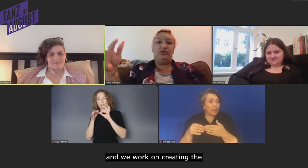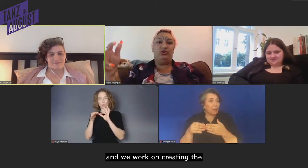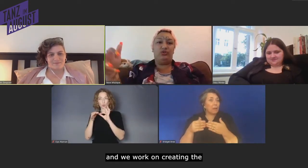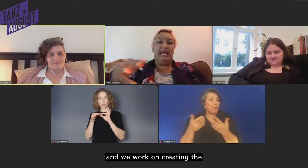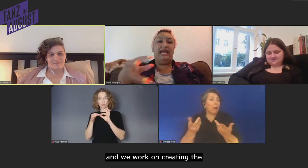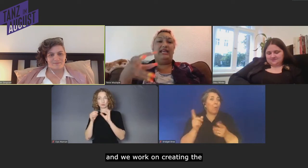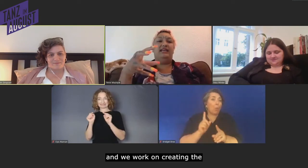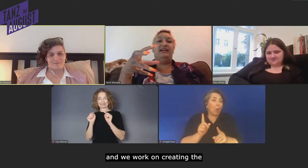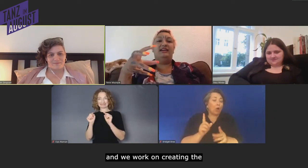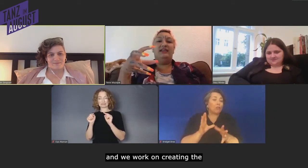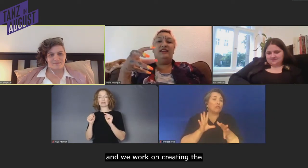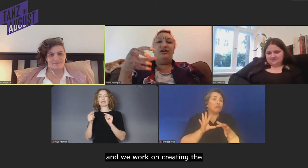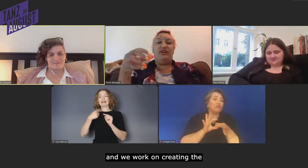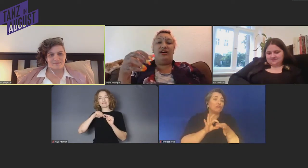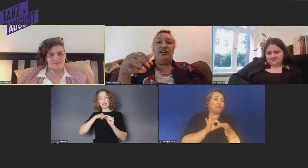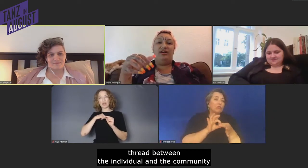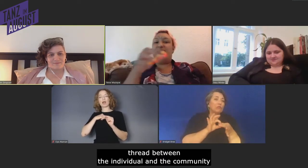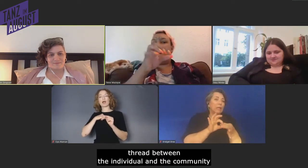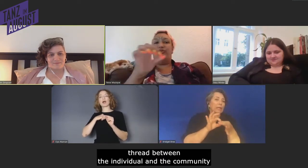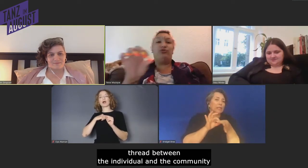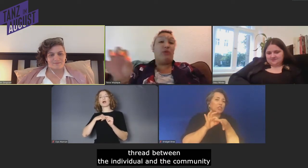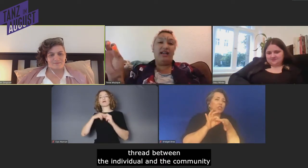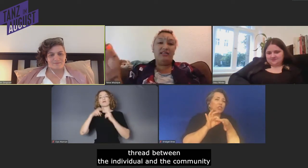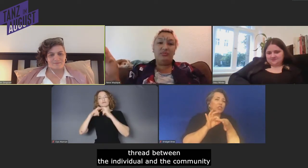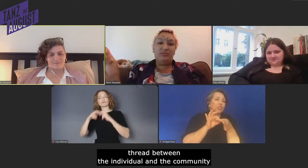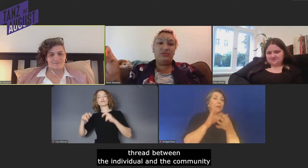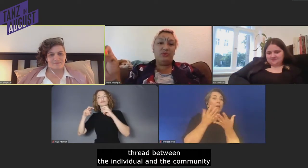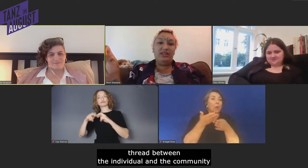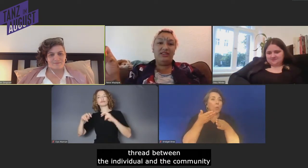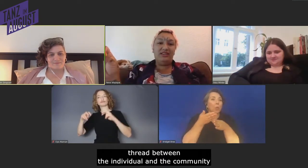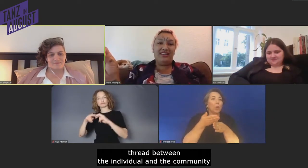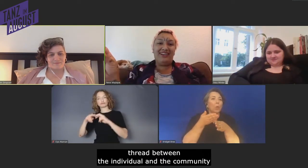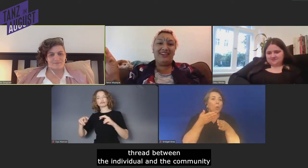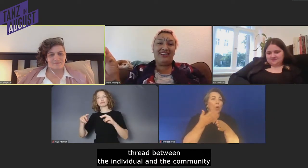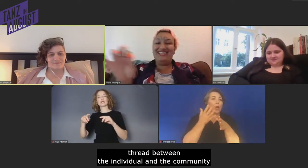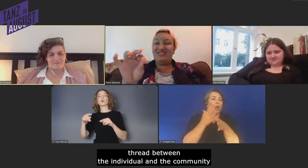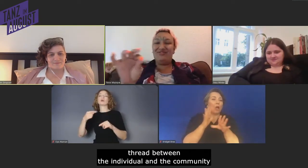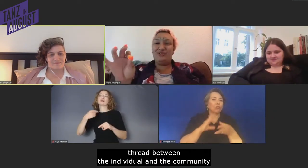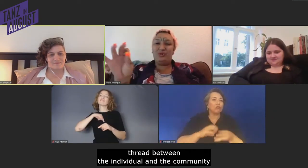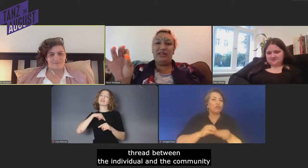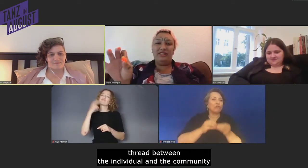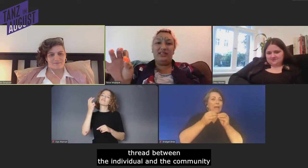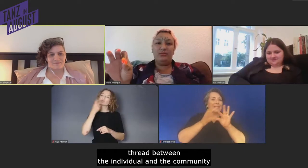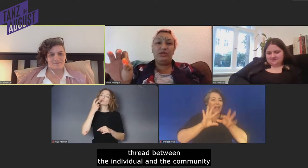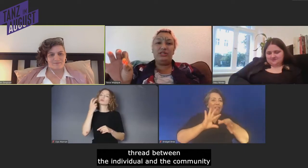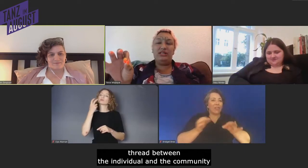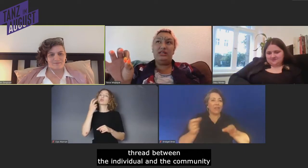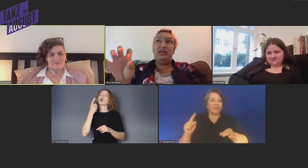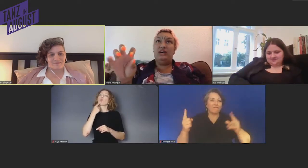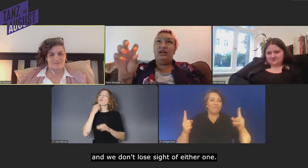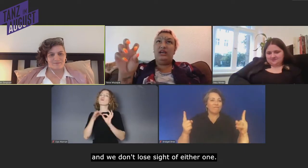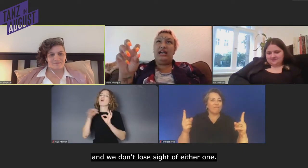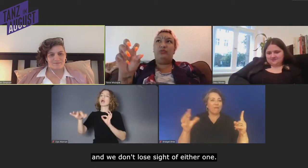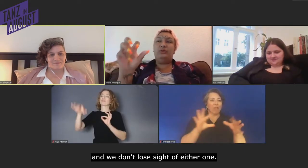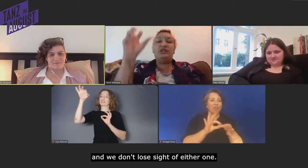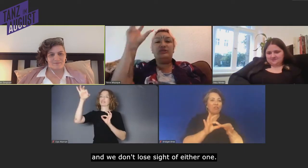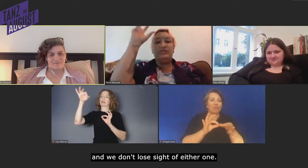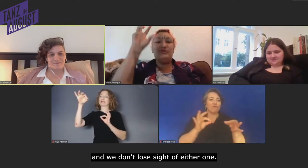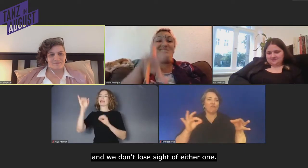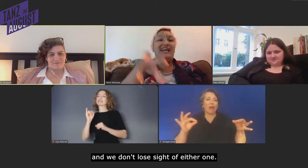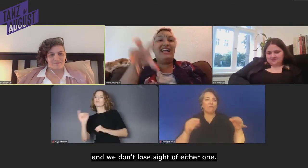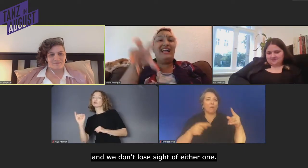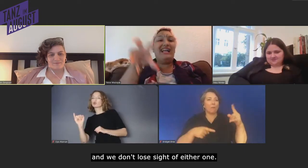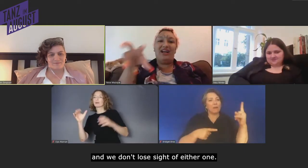on creating the thread between the individual and the community, and we don't